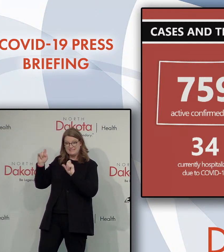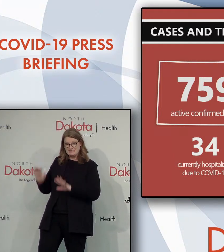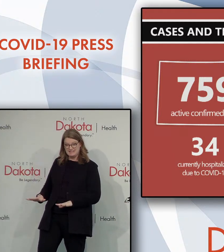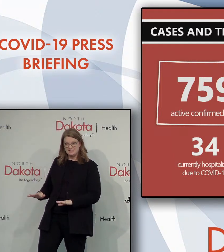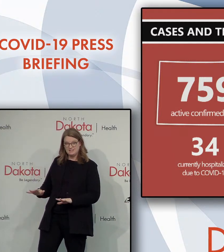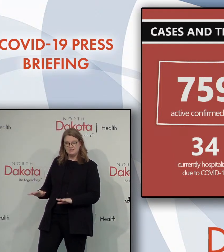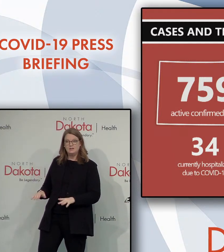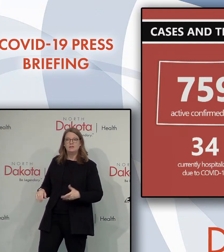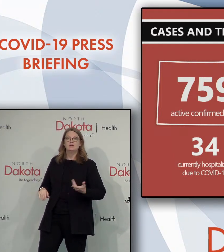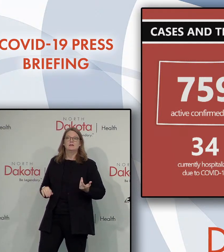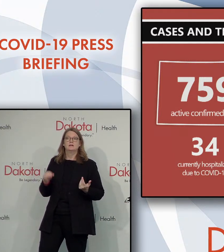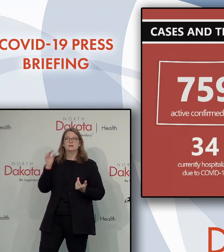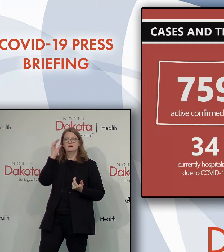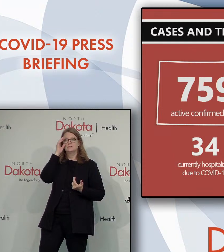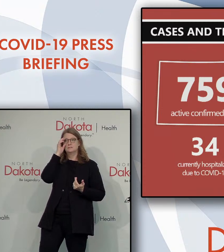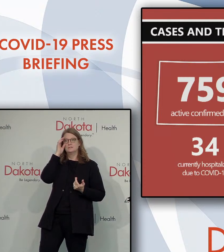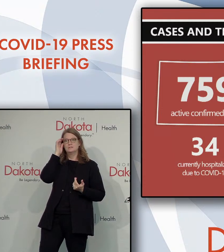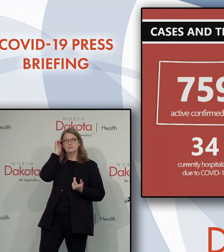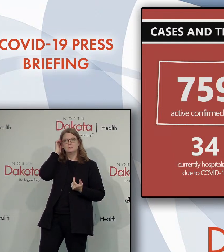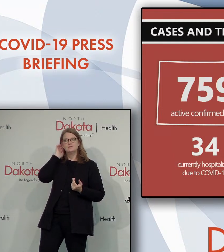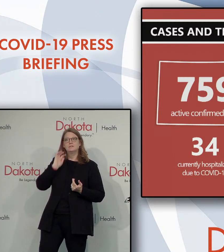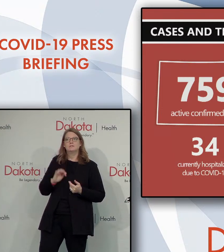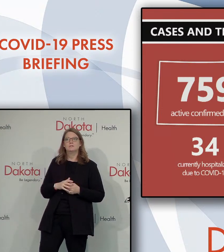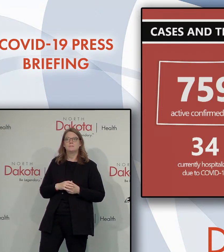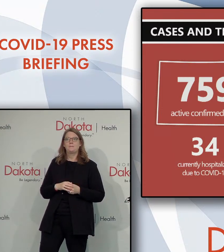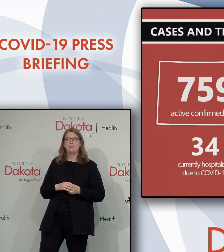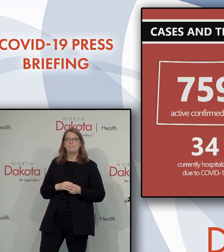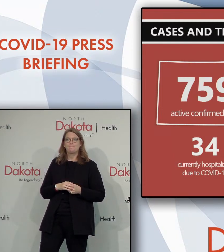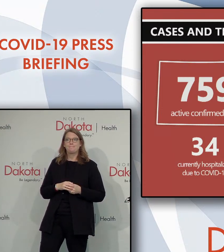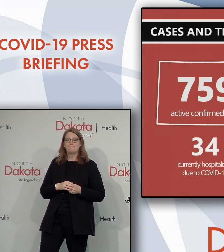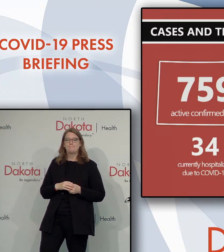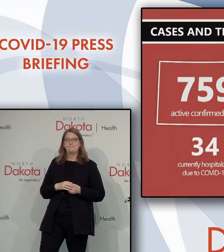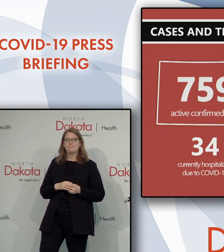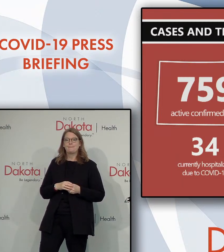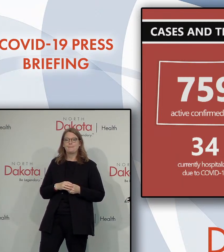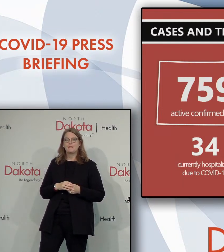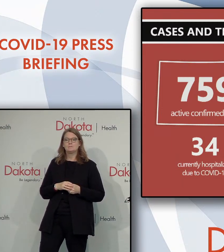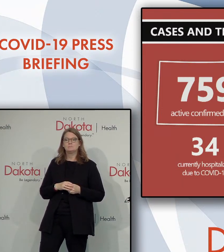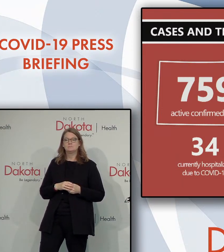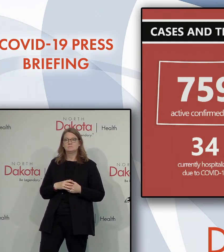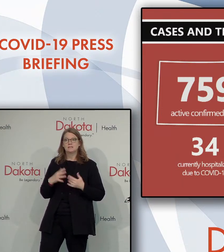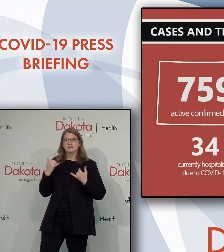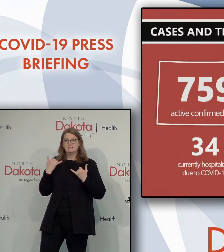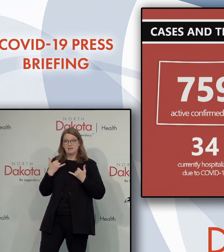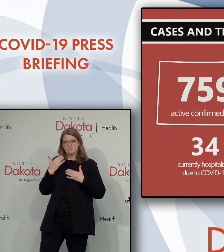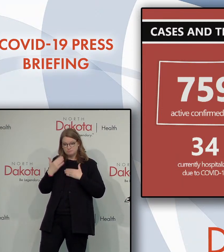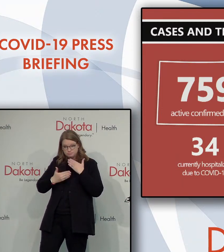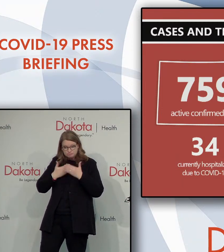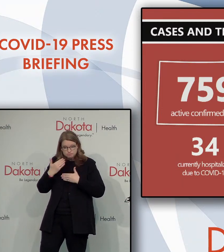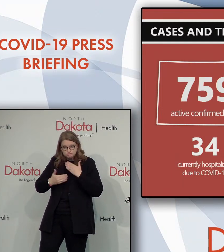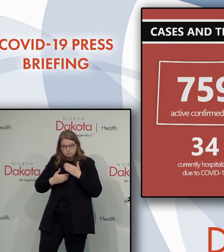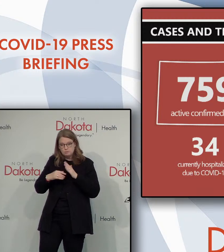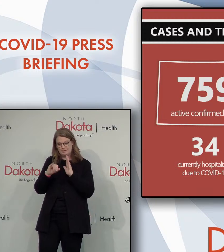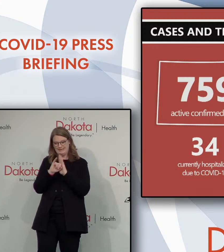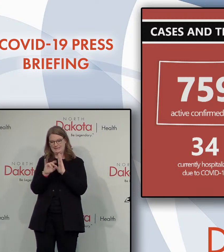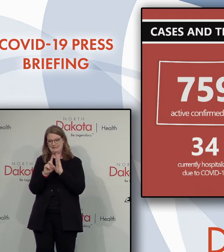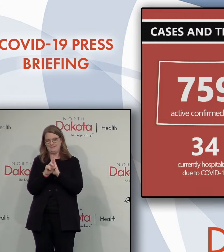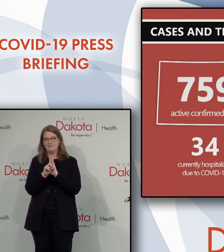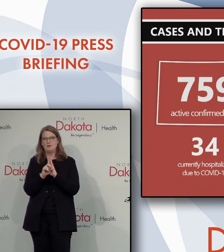tested. And then again, the fact that through all that work, we did identify